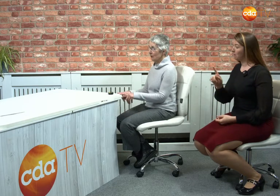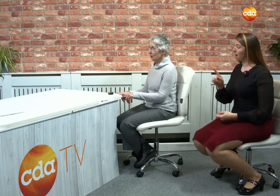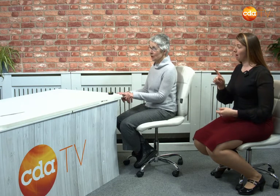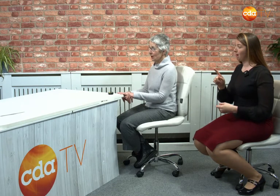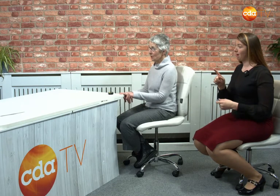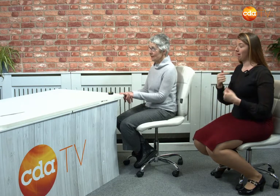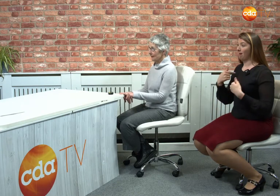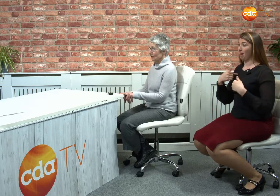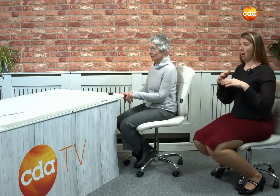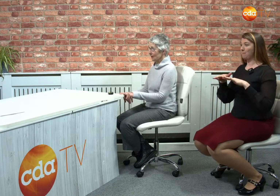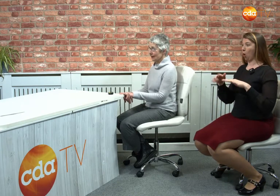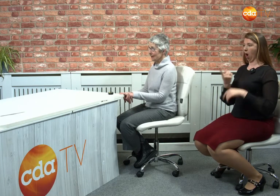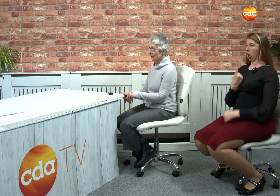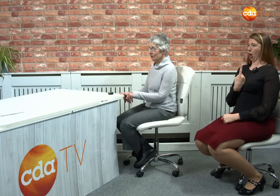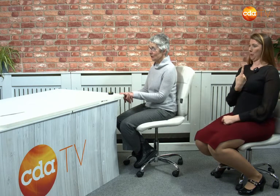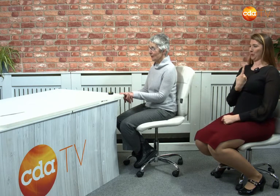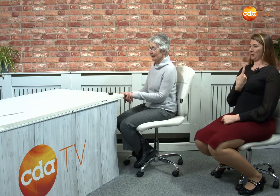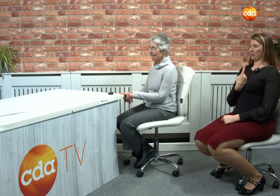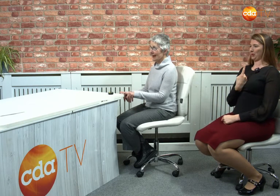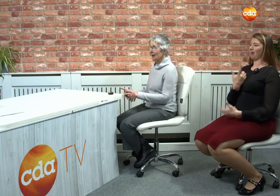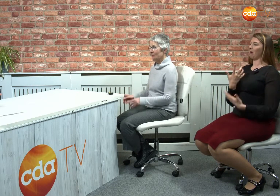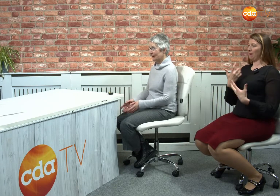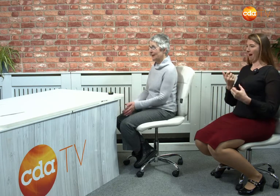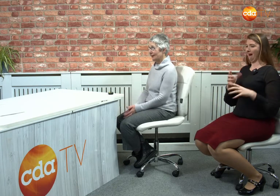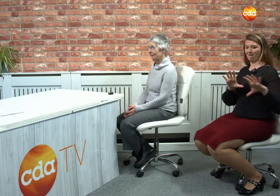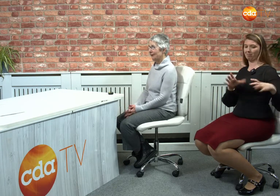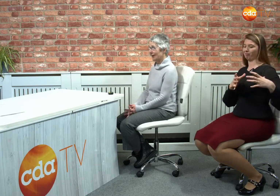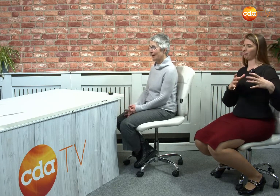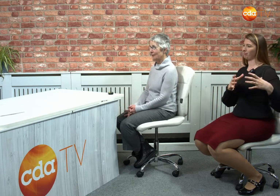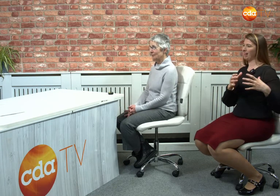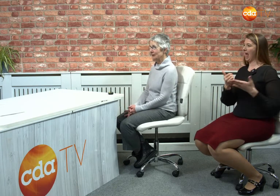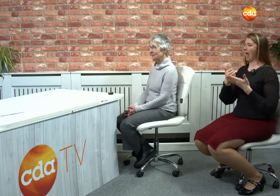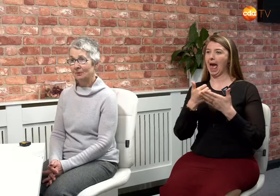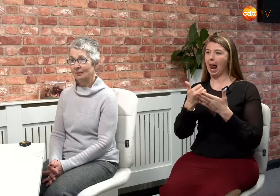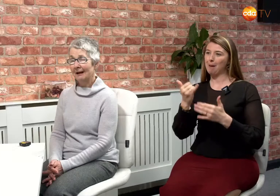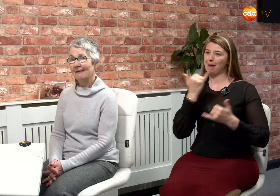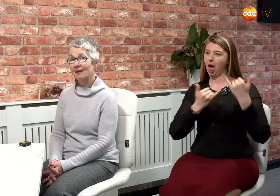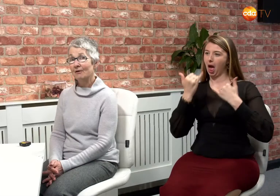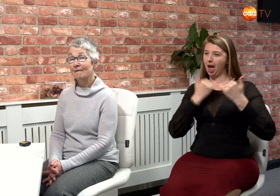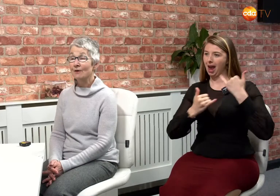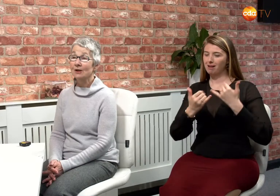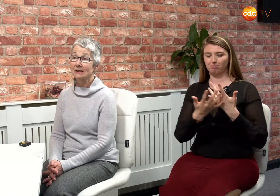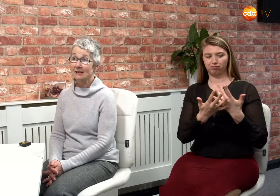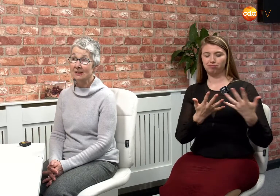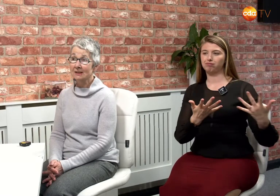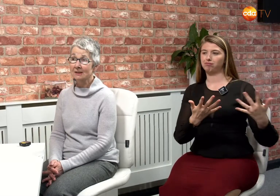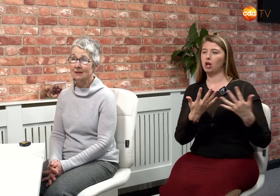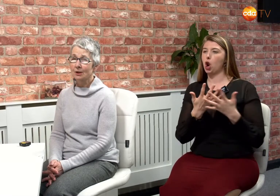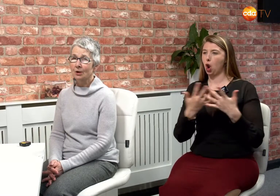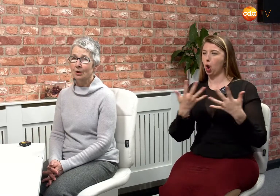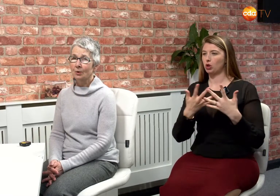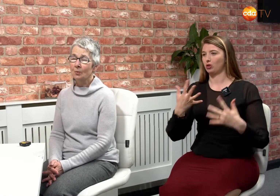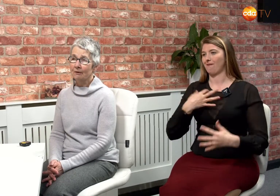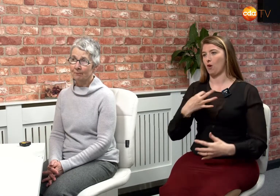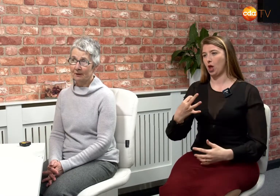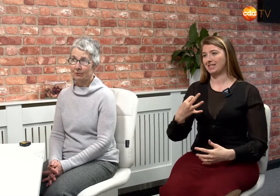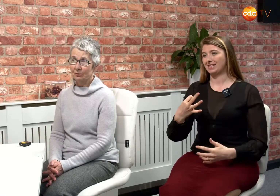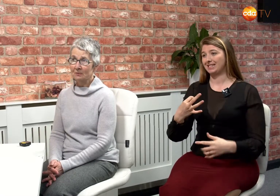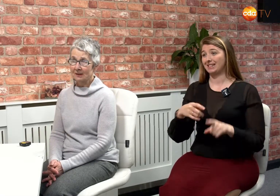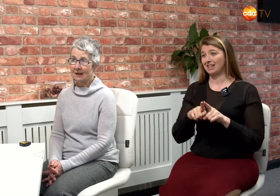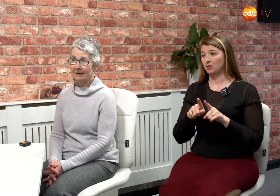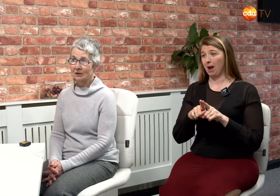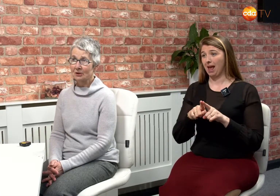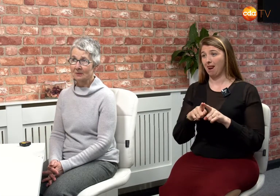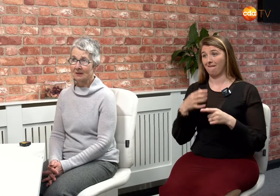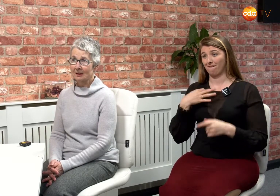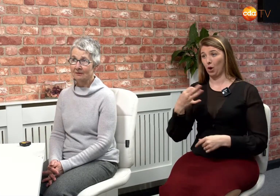But I'm not alone in this organization. We have a helpline. There are other people, and there are volunteers who have been